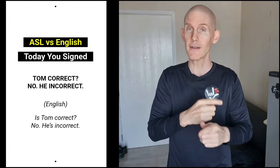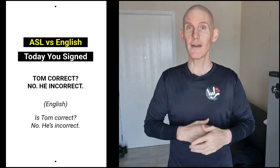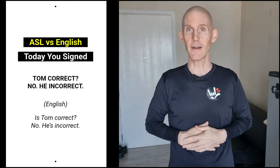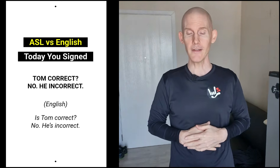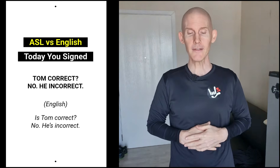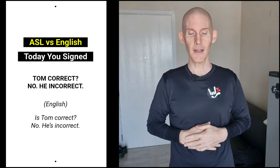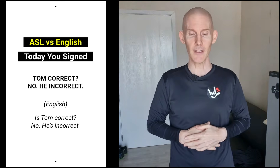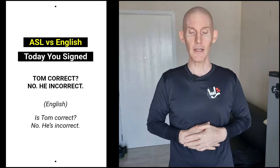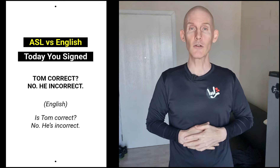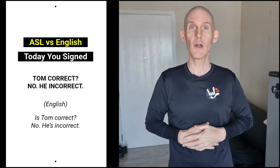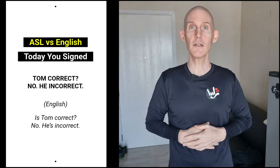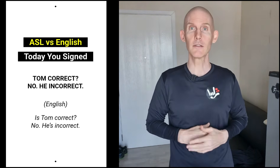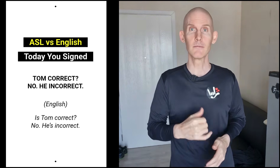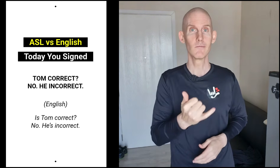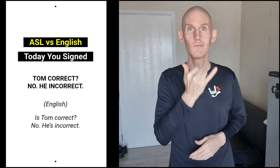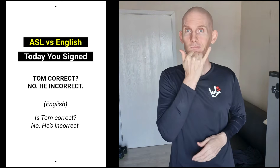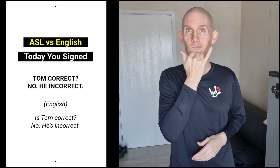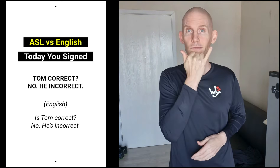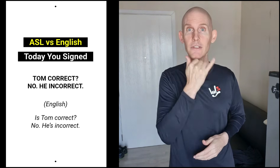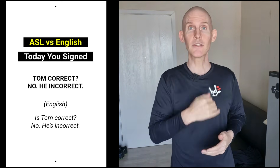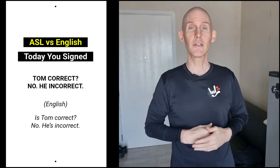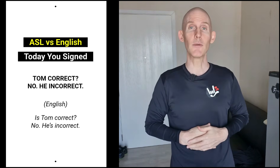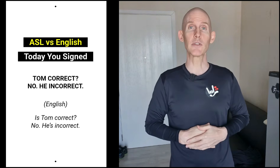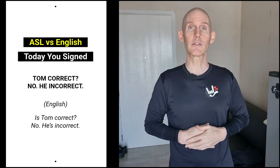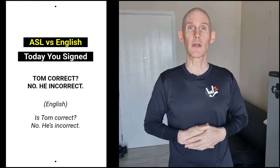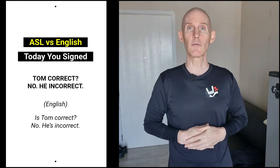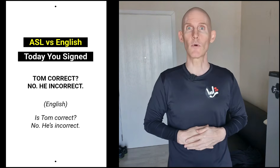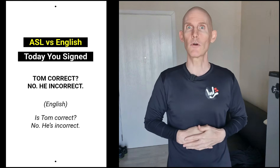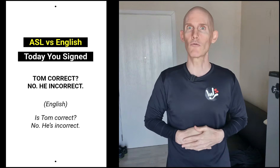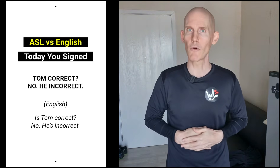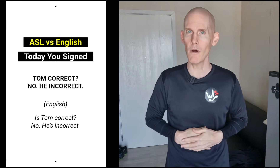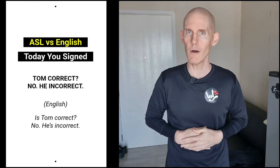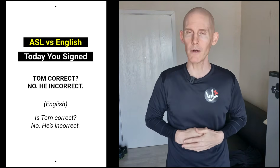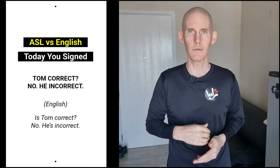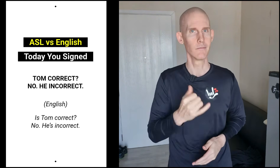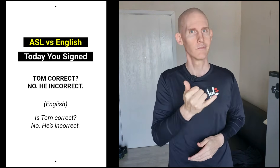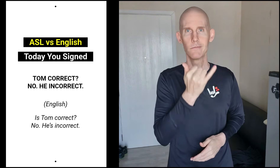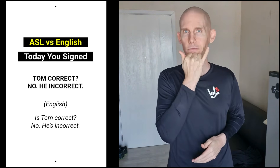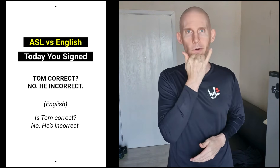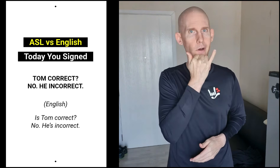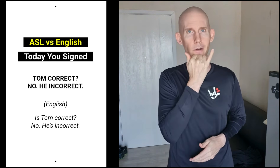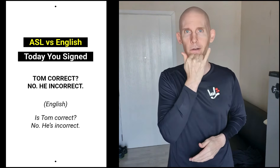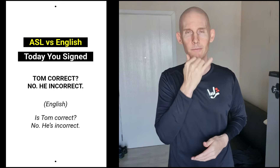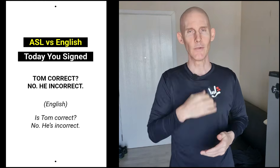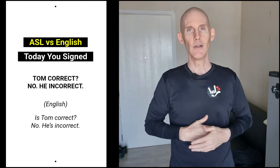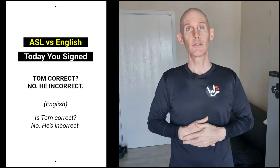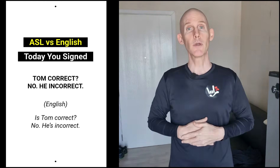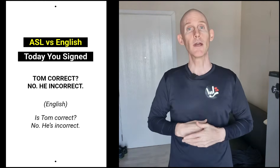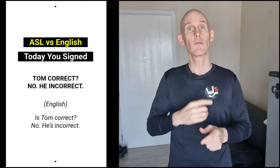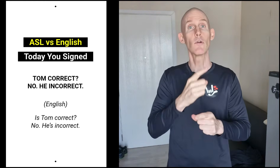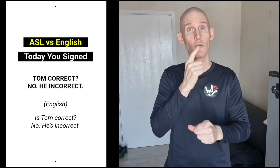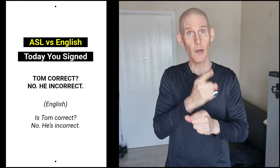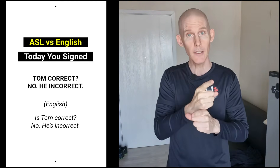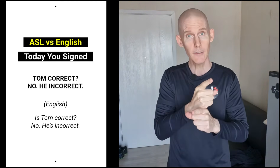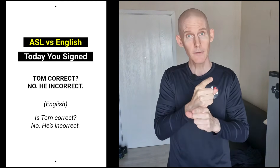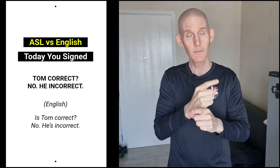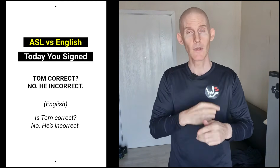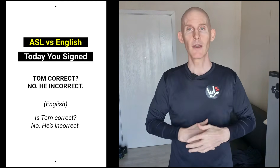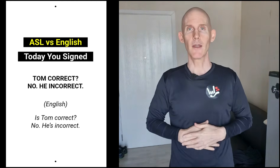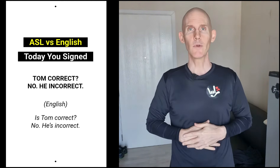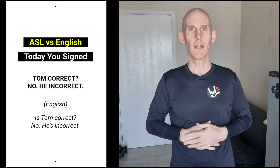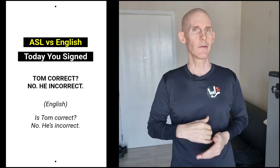right, and incorrect is the same as the sign for wrong, wrong. So we have